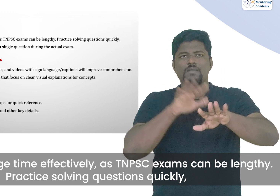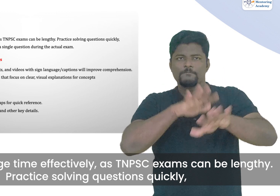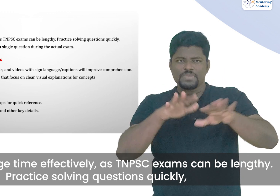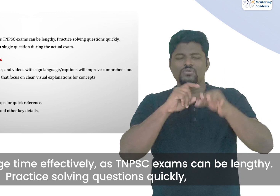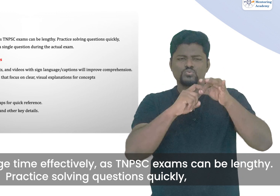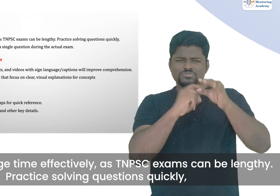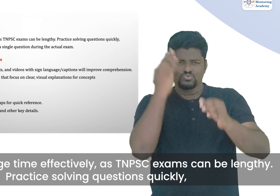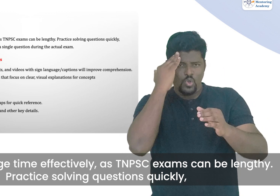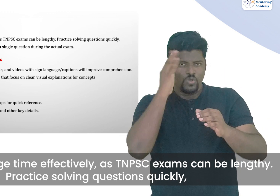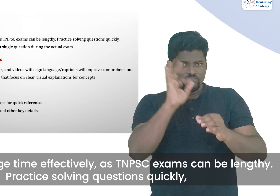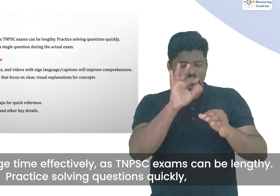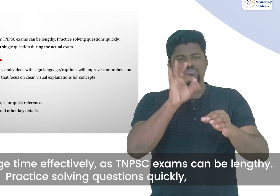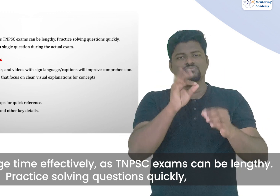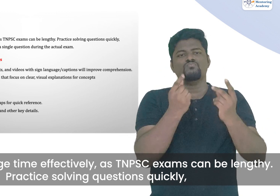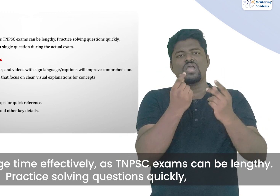questions quickly.